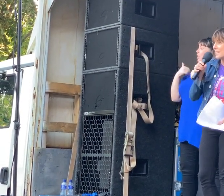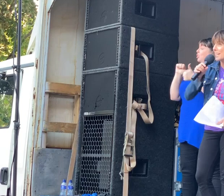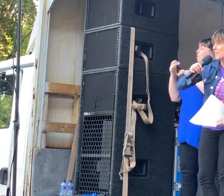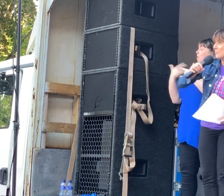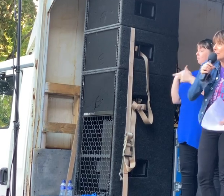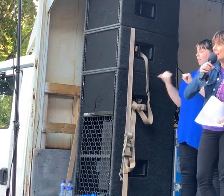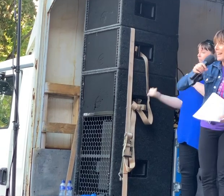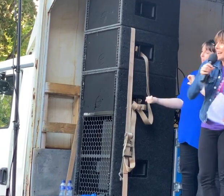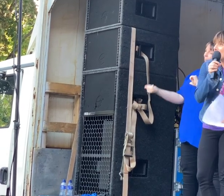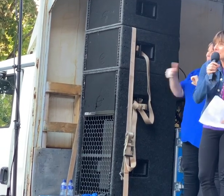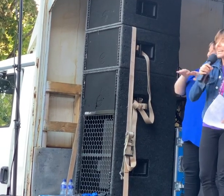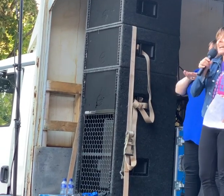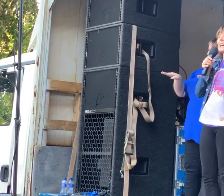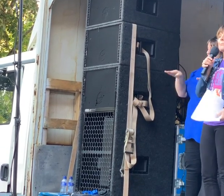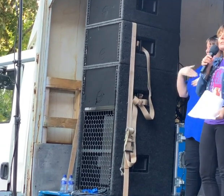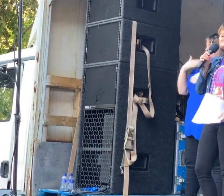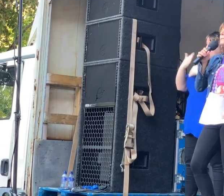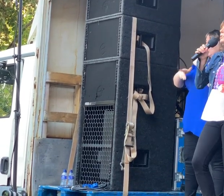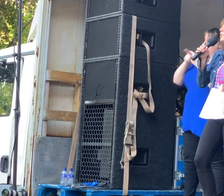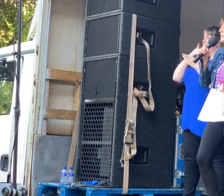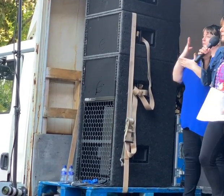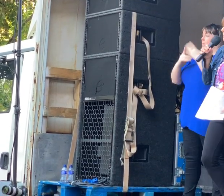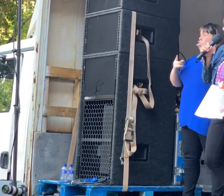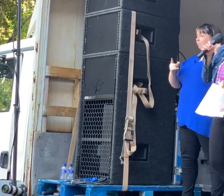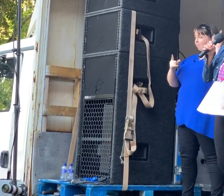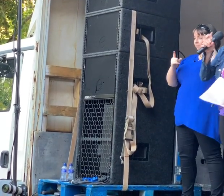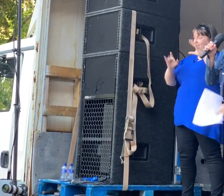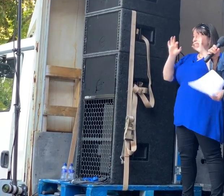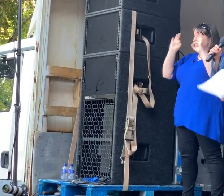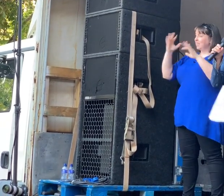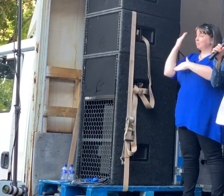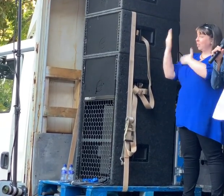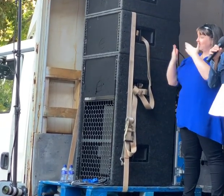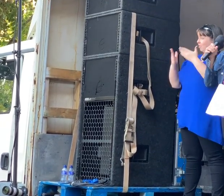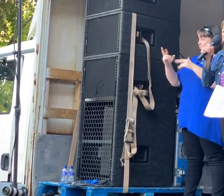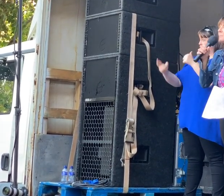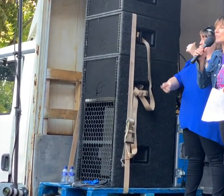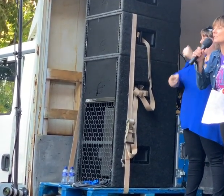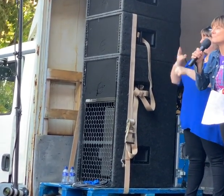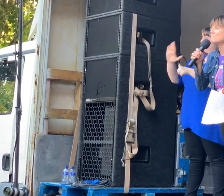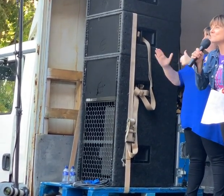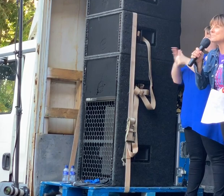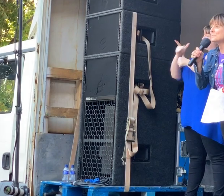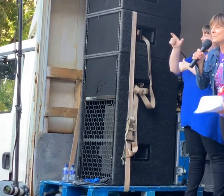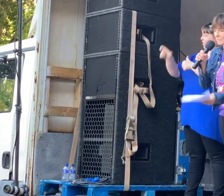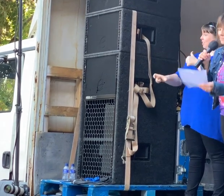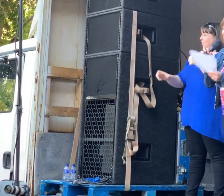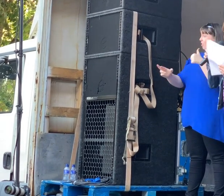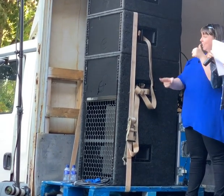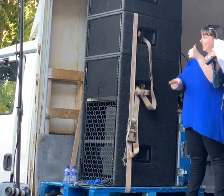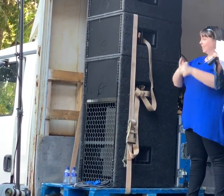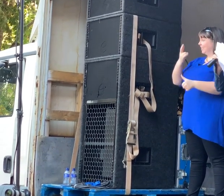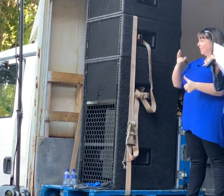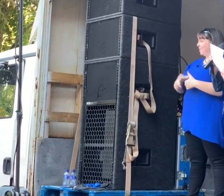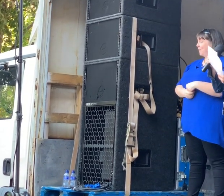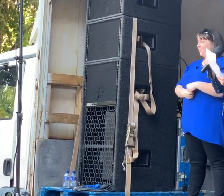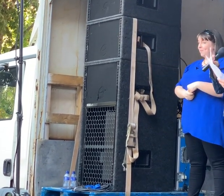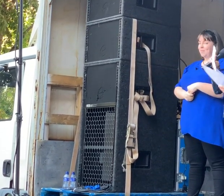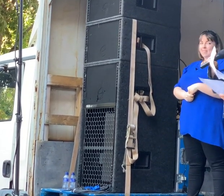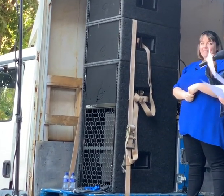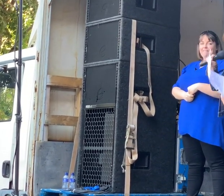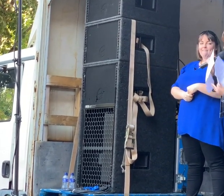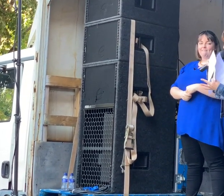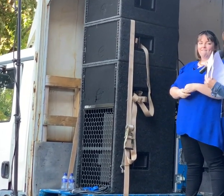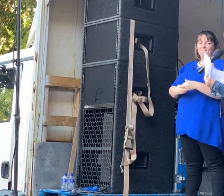the stage and butting out, because we have some incredible speakers. Are you ready for your first incredible speakers? I thought you